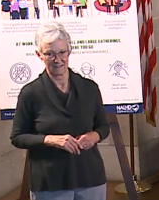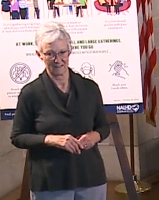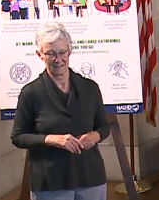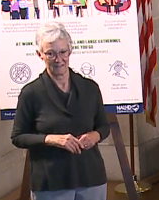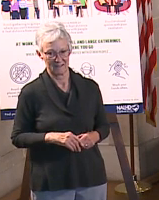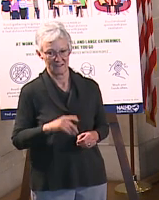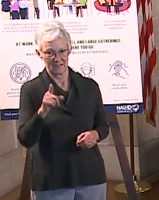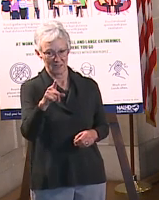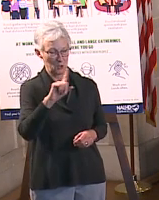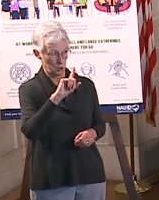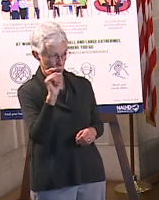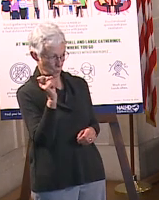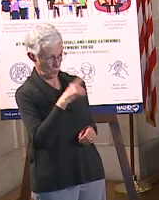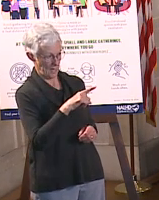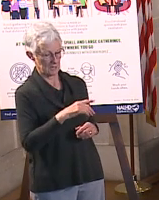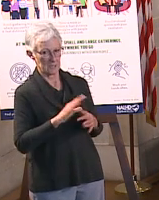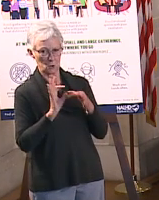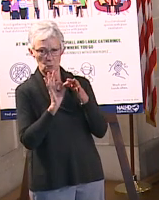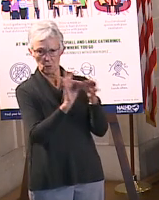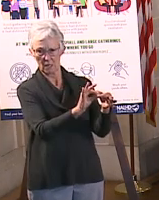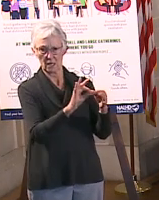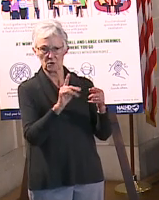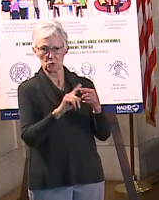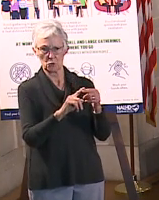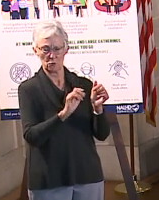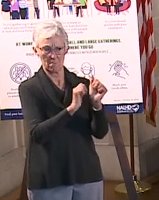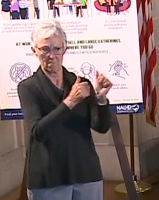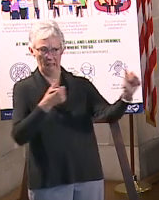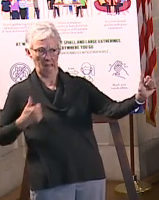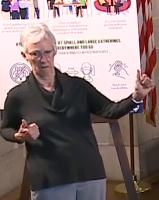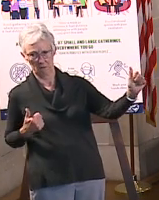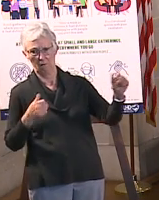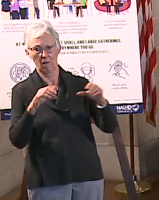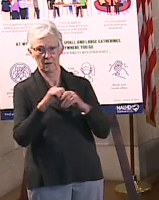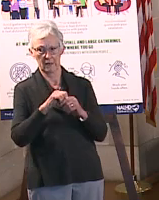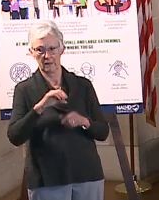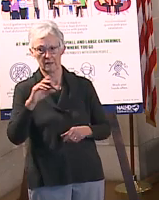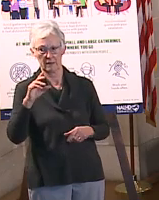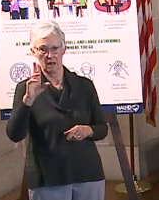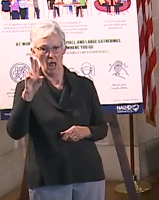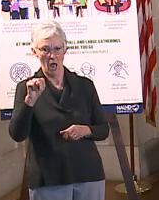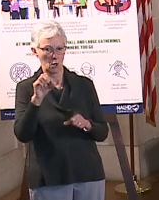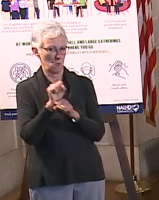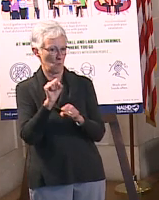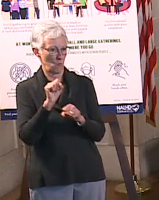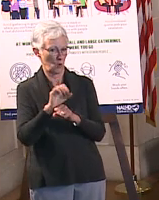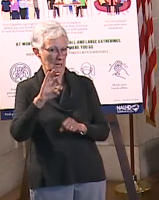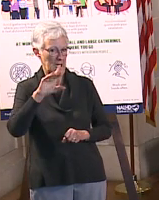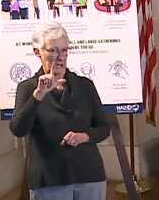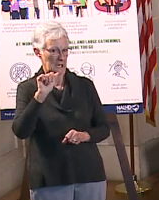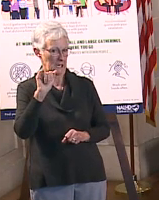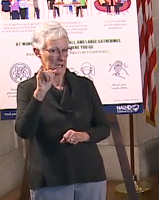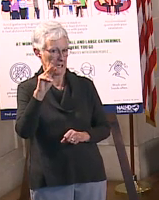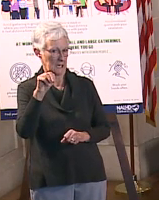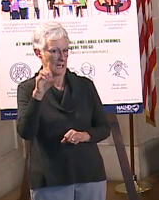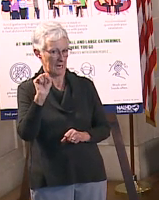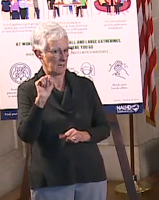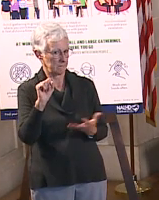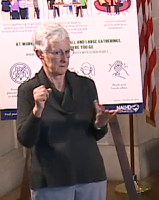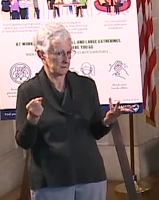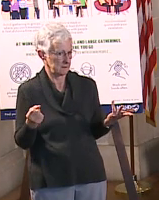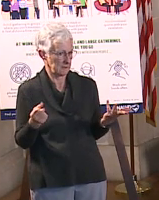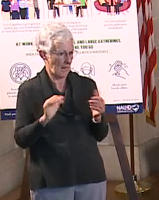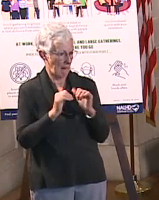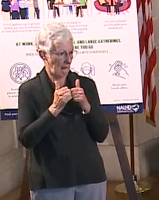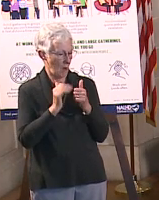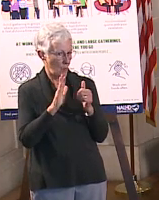So the question is with regard to backlog and claims and unemployment. And you know what, Andrew, I don't have that information off the top of my head, so